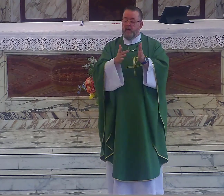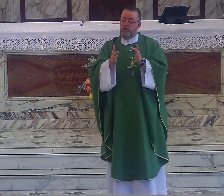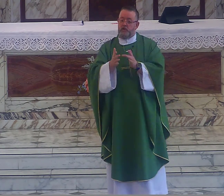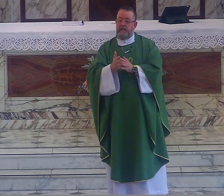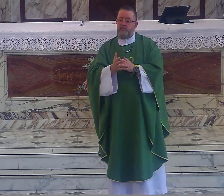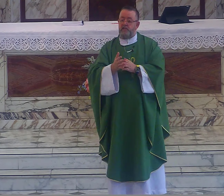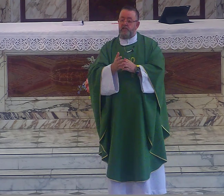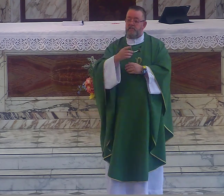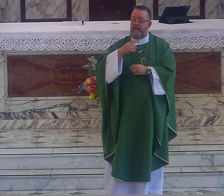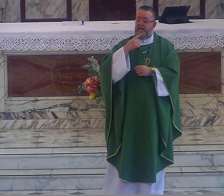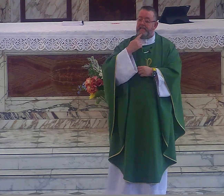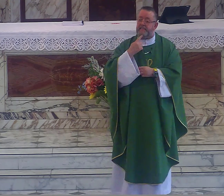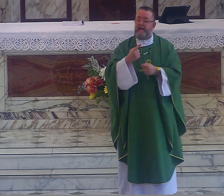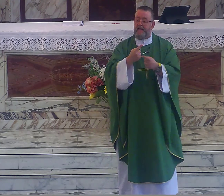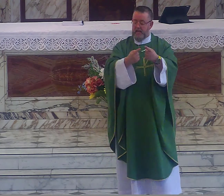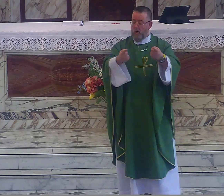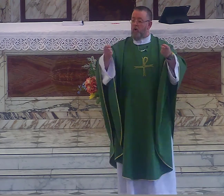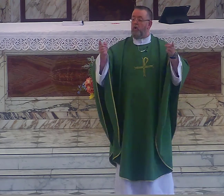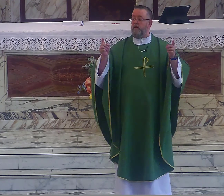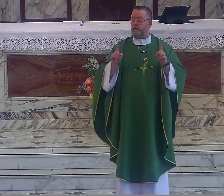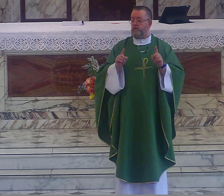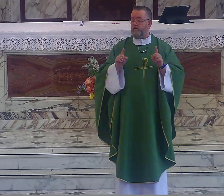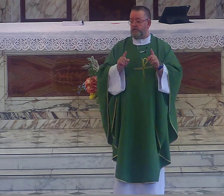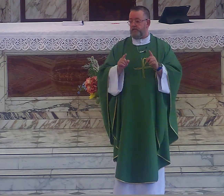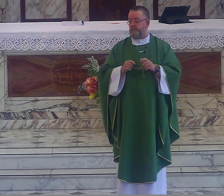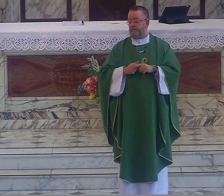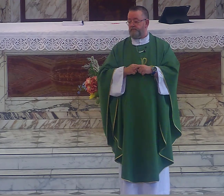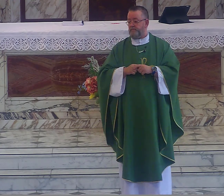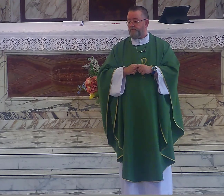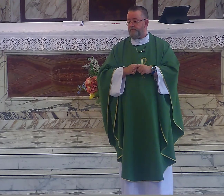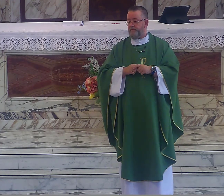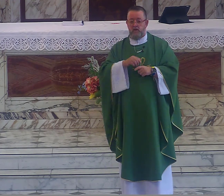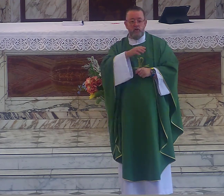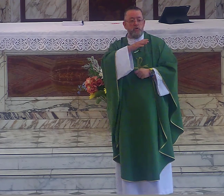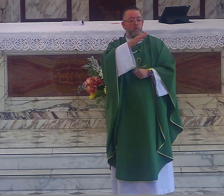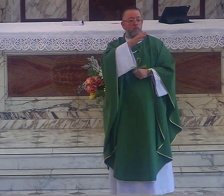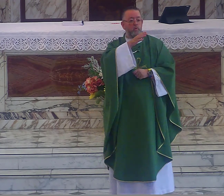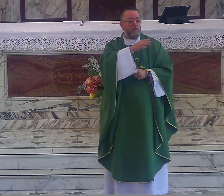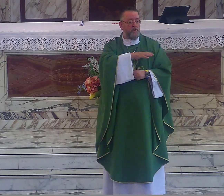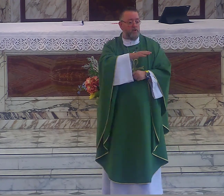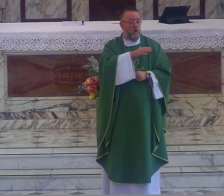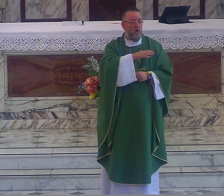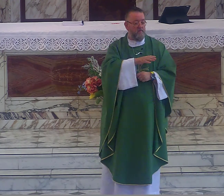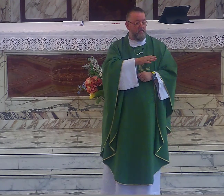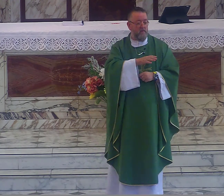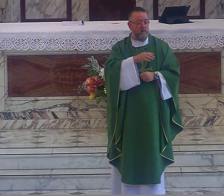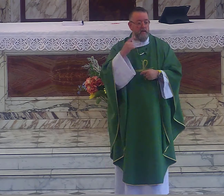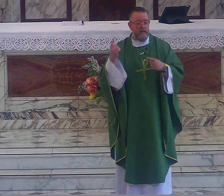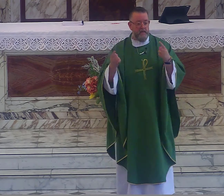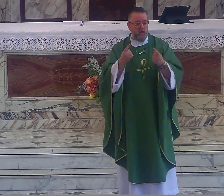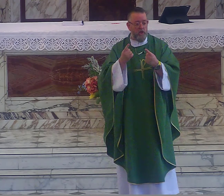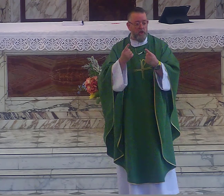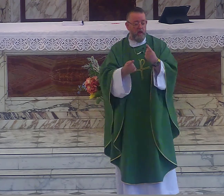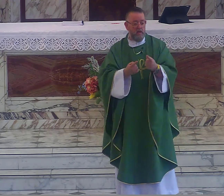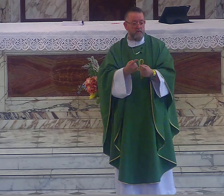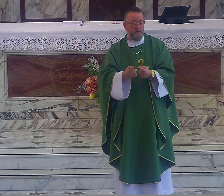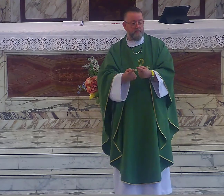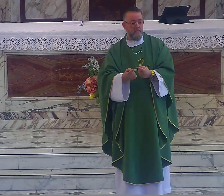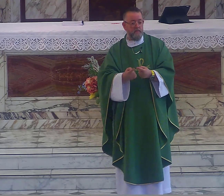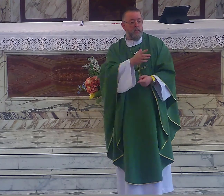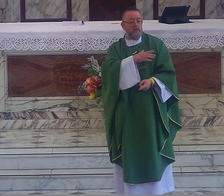today, Jesus is telling all of us to serve each